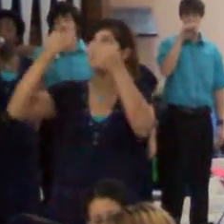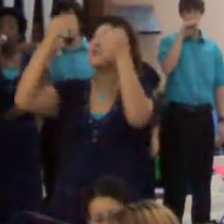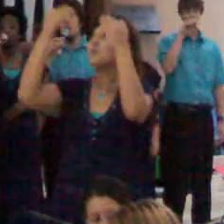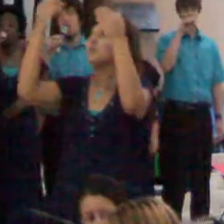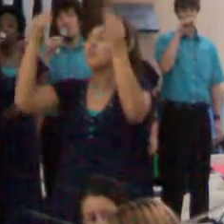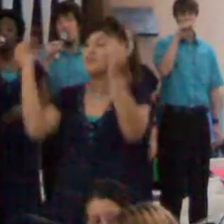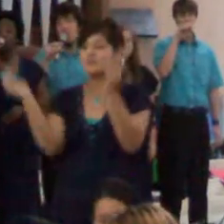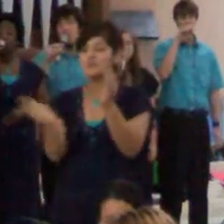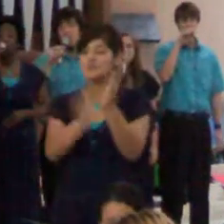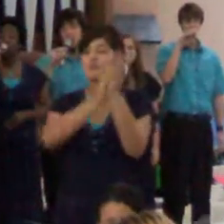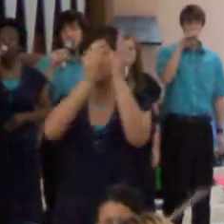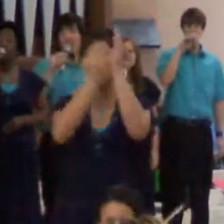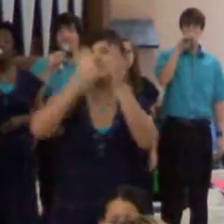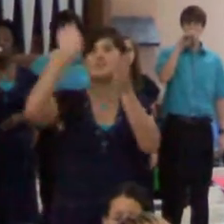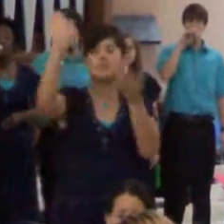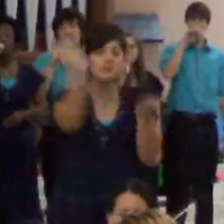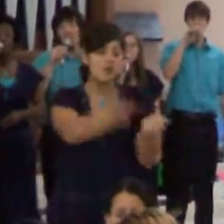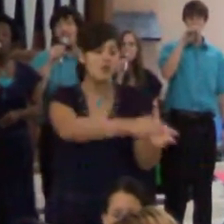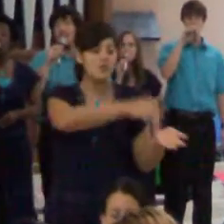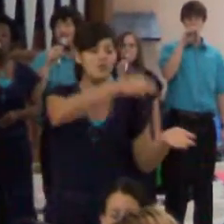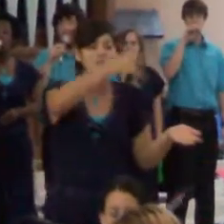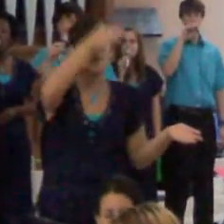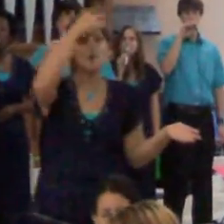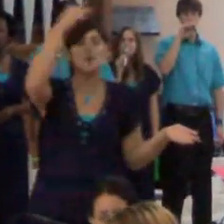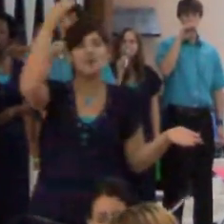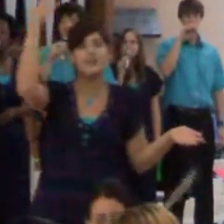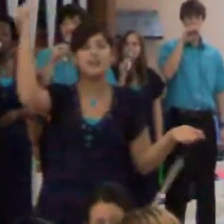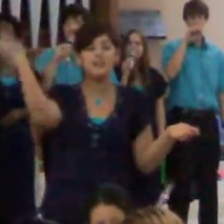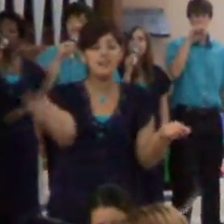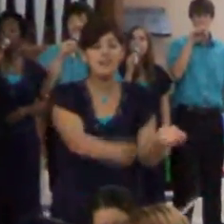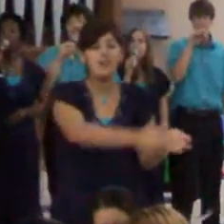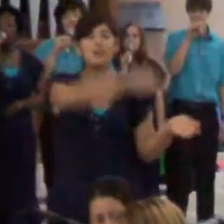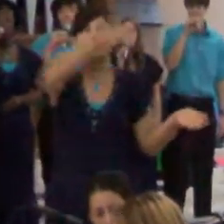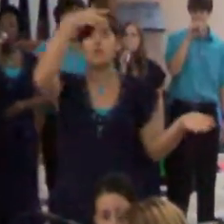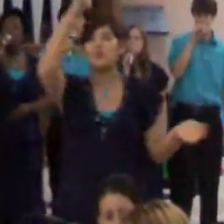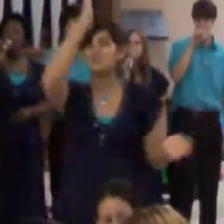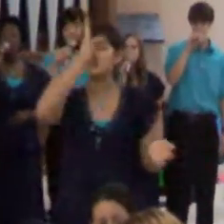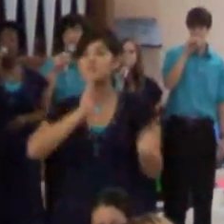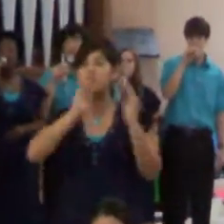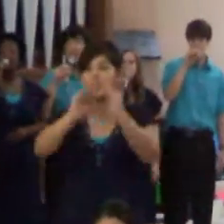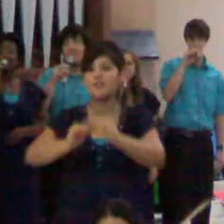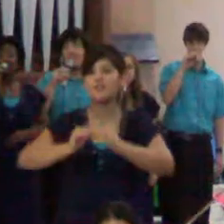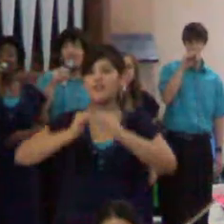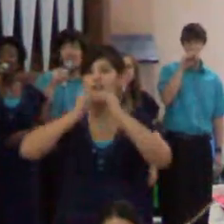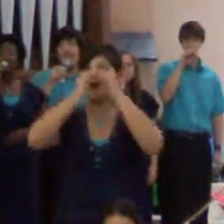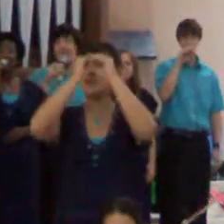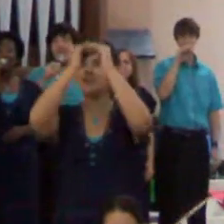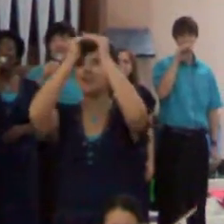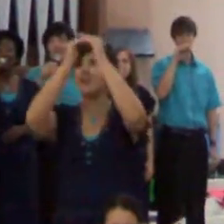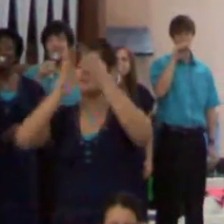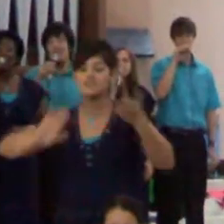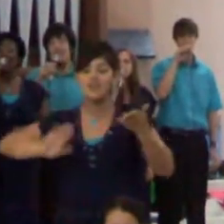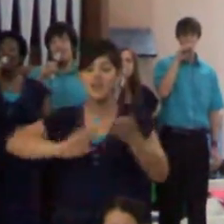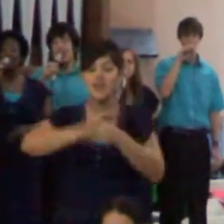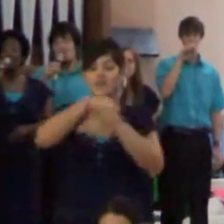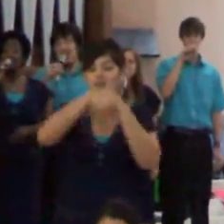we give you than we praise you for your glory glory to god in the